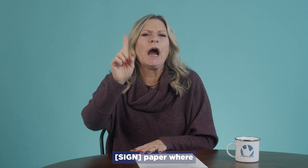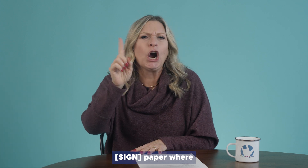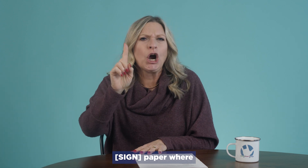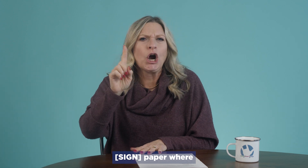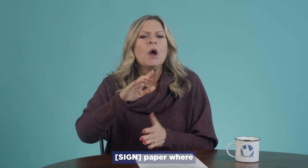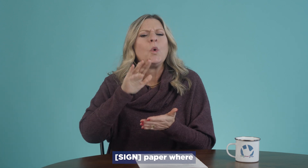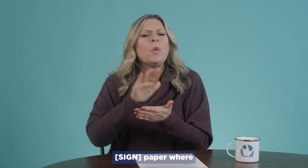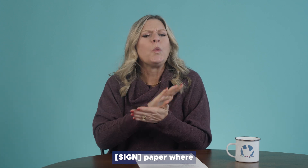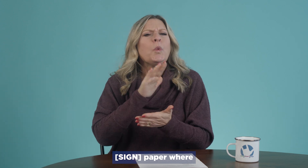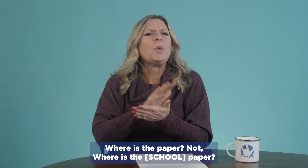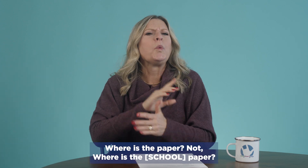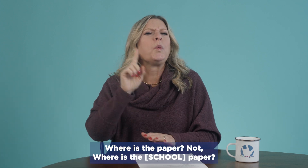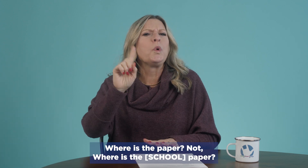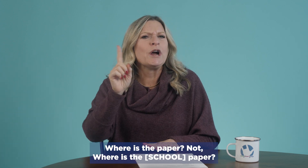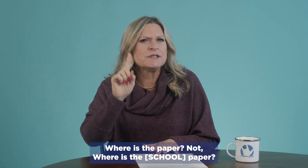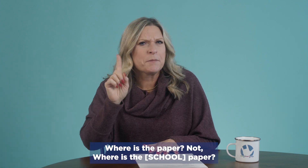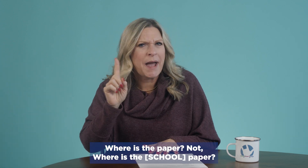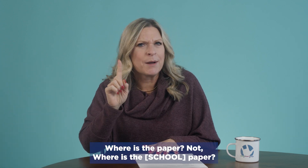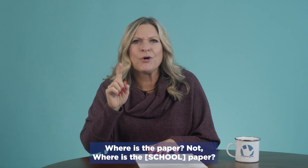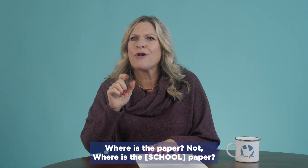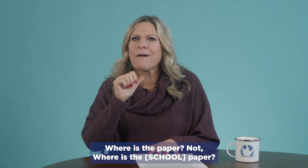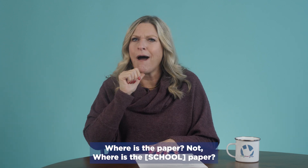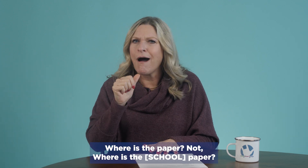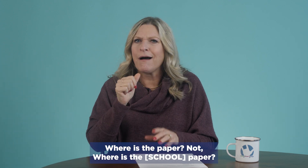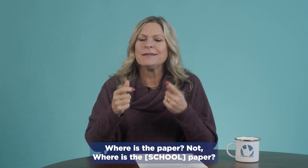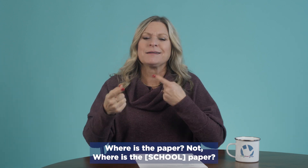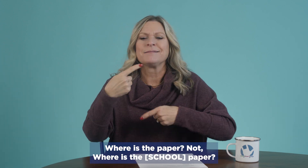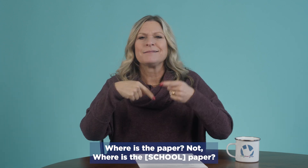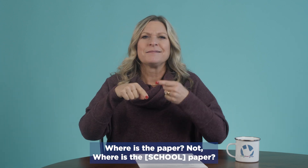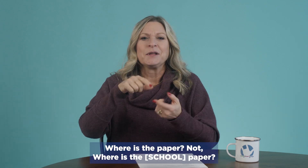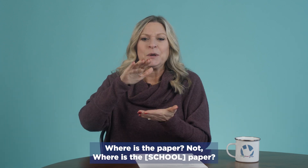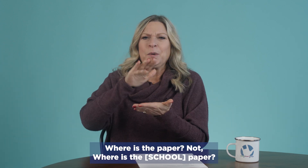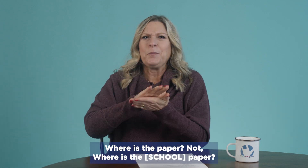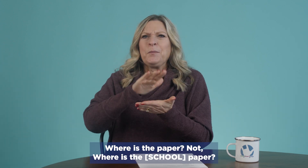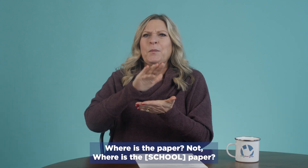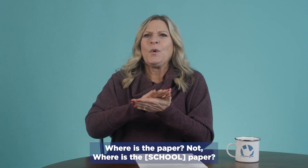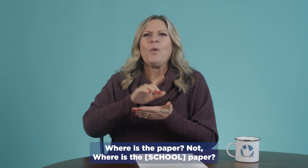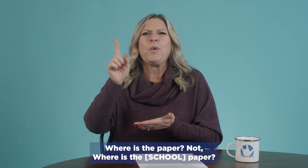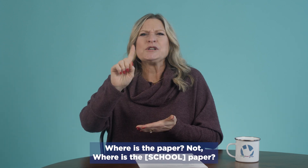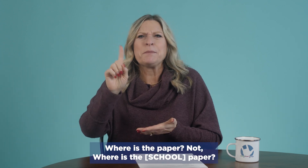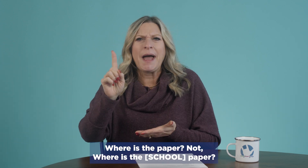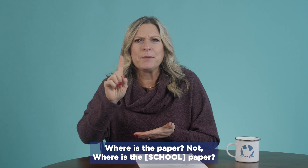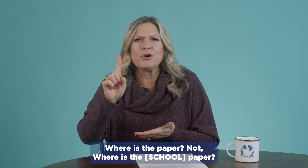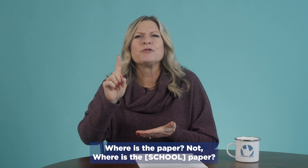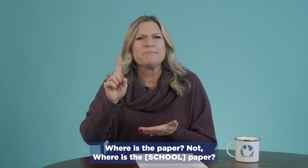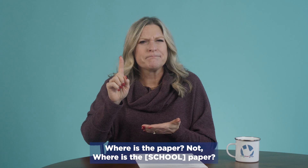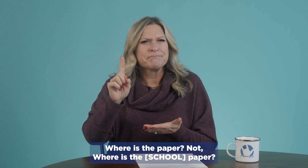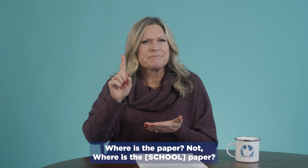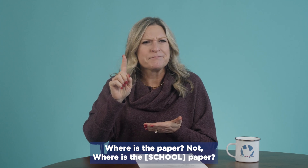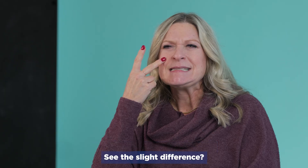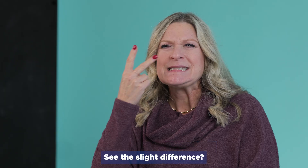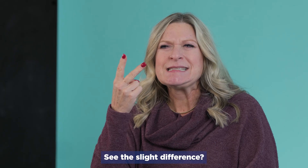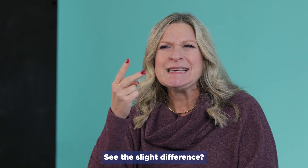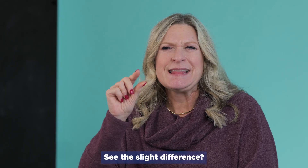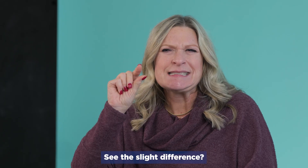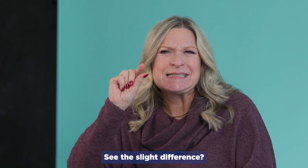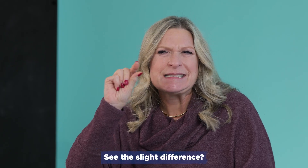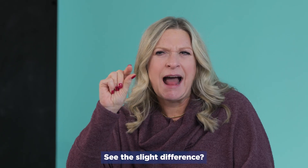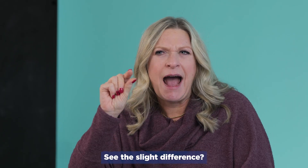Where? Where the paper? Not. Where the paper? See the